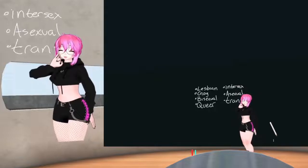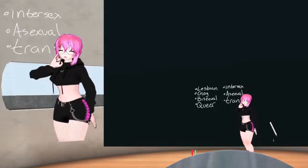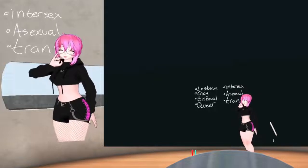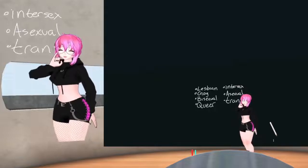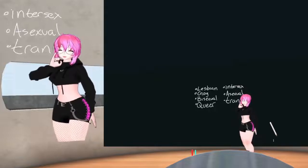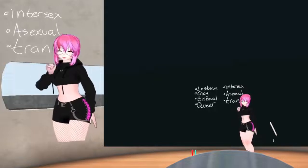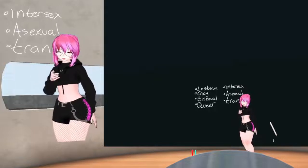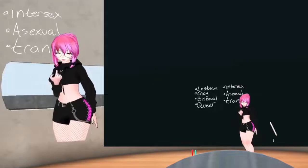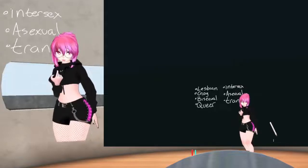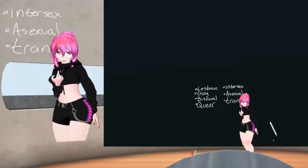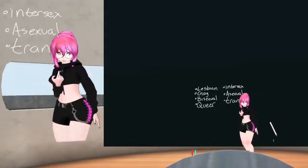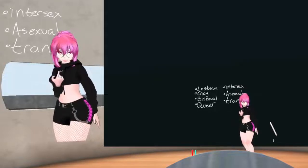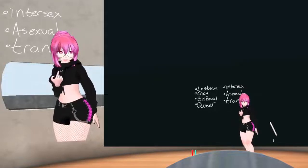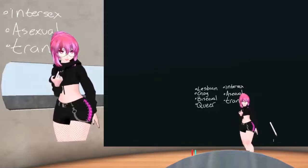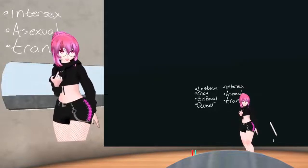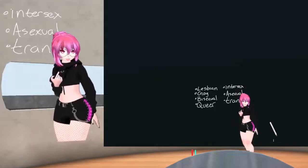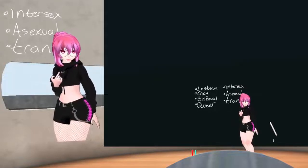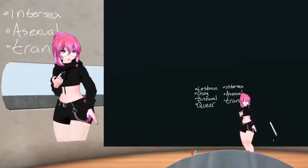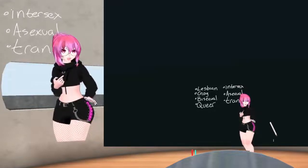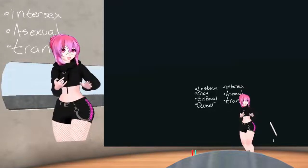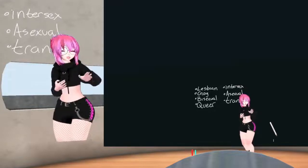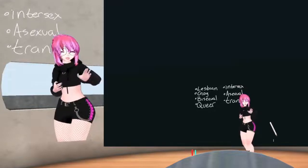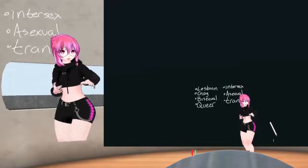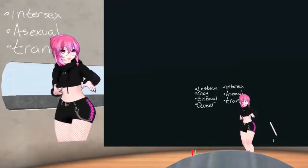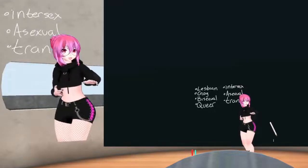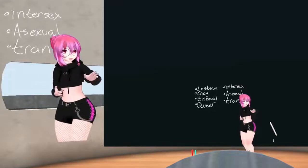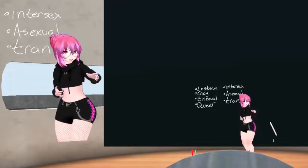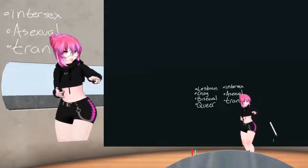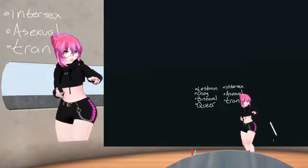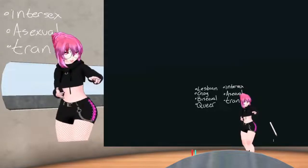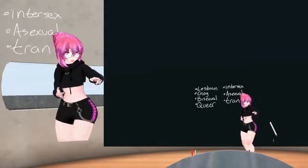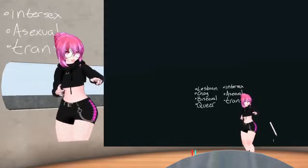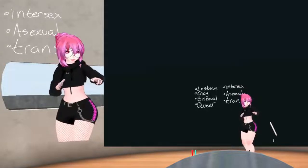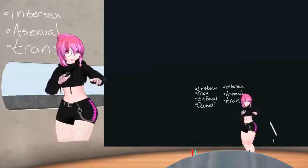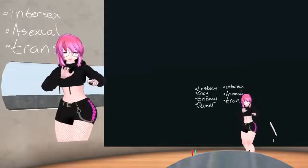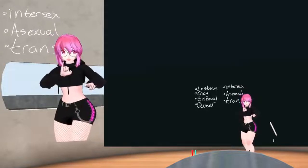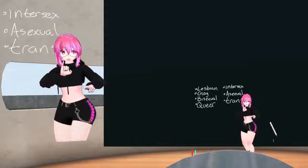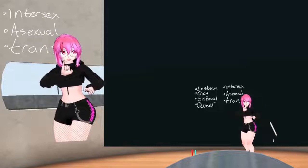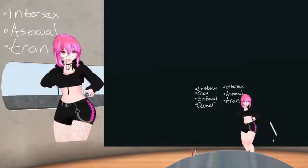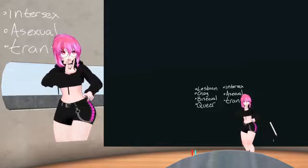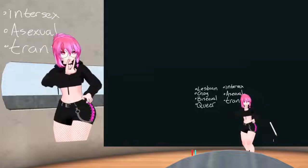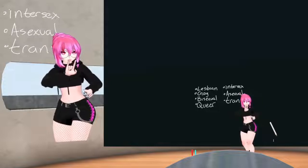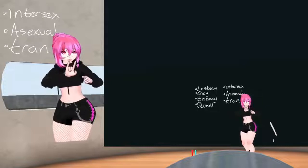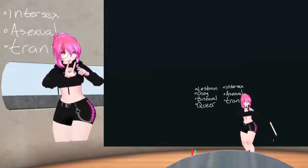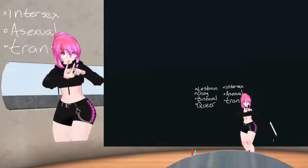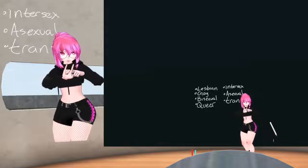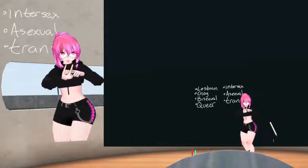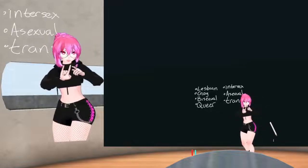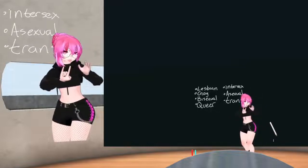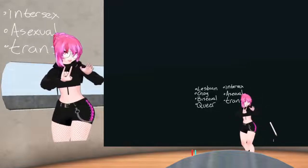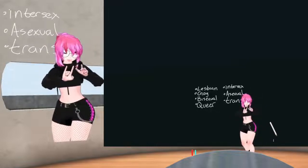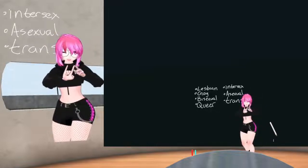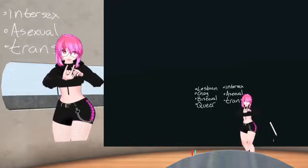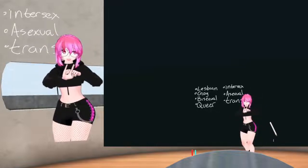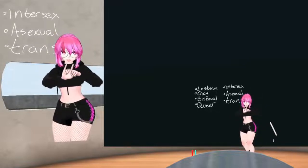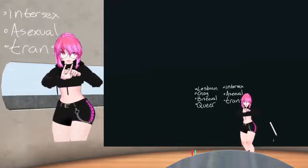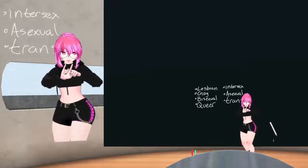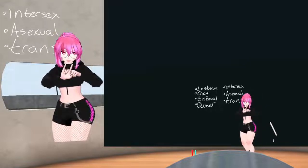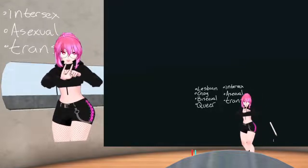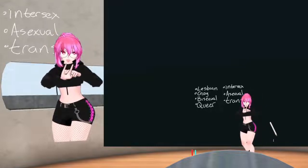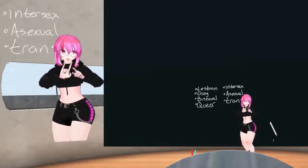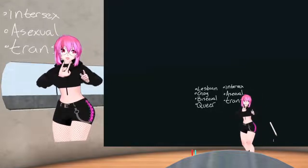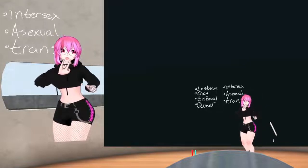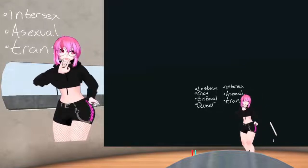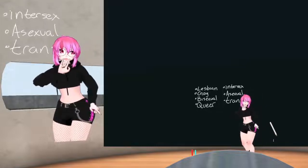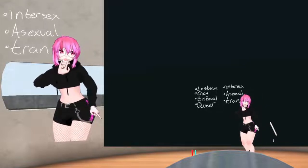Intersex. Intersex. Perfect. Yeah. Oh, and for my non-index users, you could do, like I said, with the, I forgot to mention, with